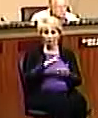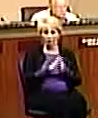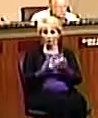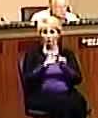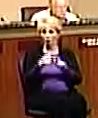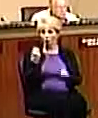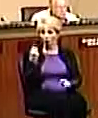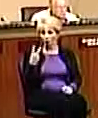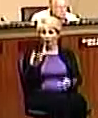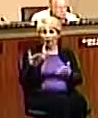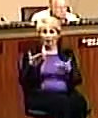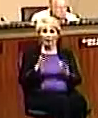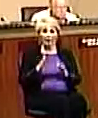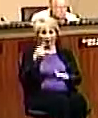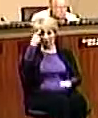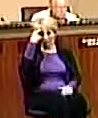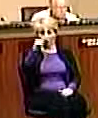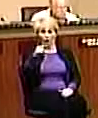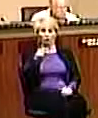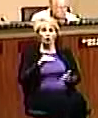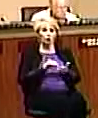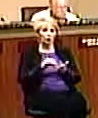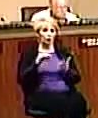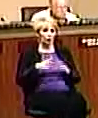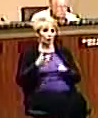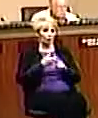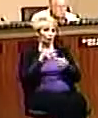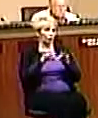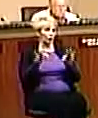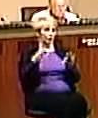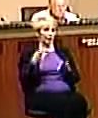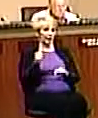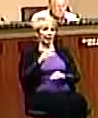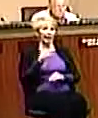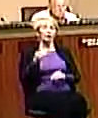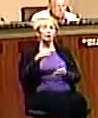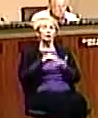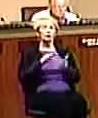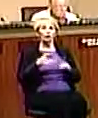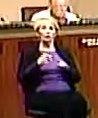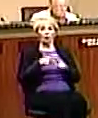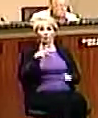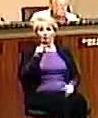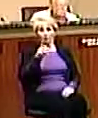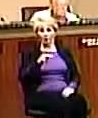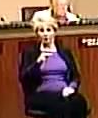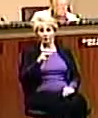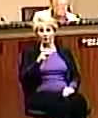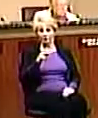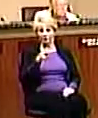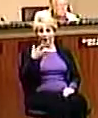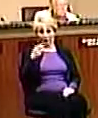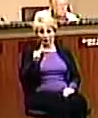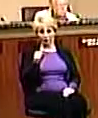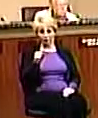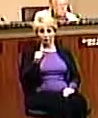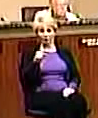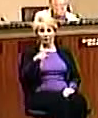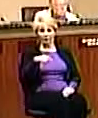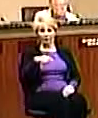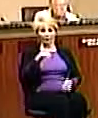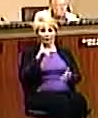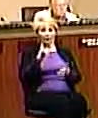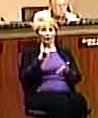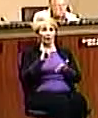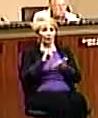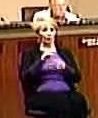12, allowing for a student from Freedom High School and a student from Patton High School. At the time we did this, Patton